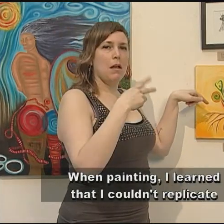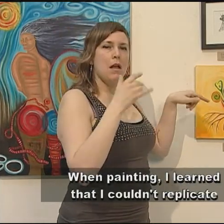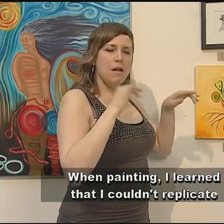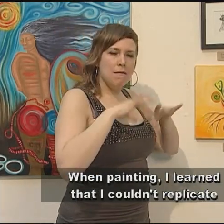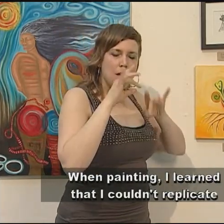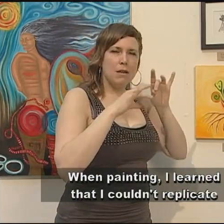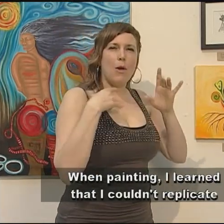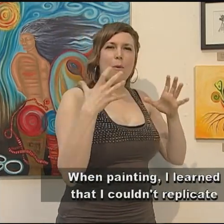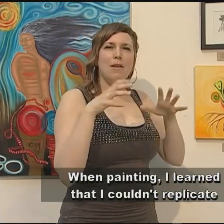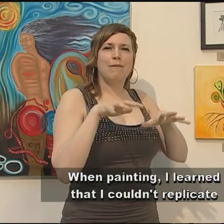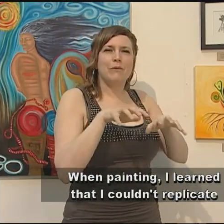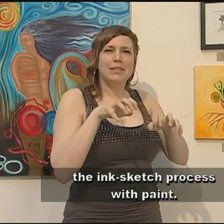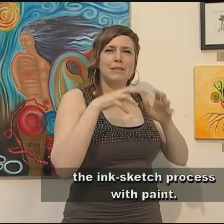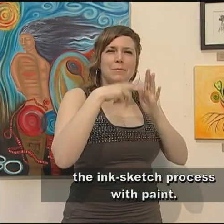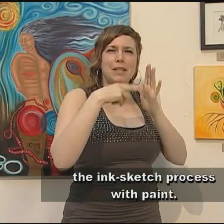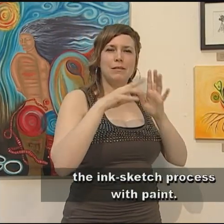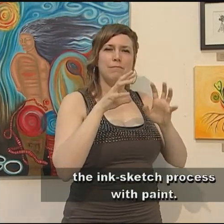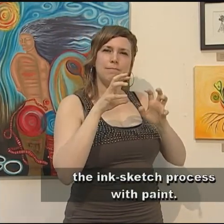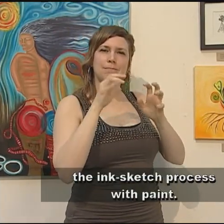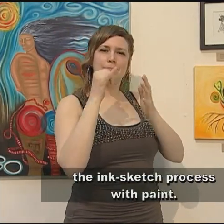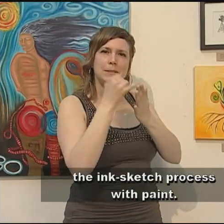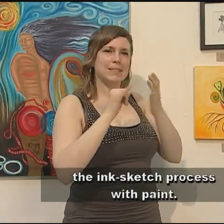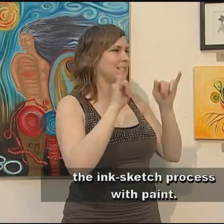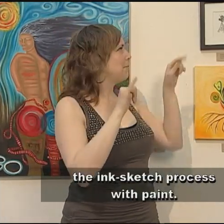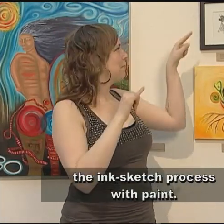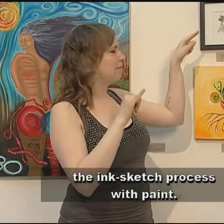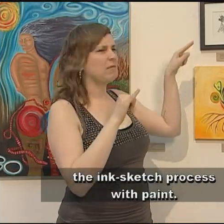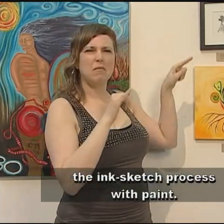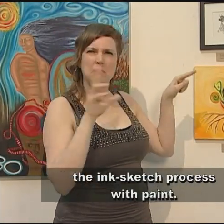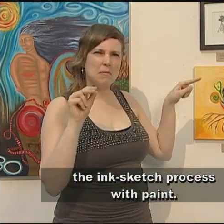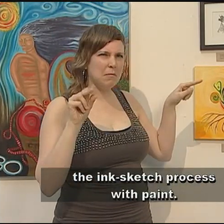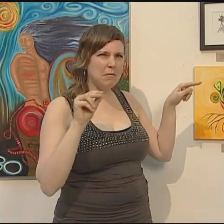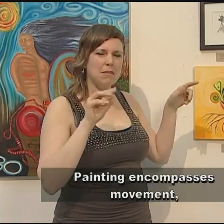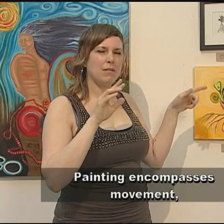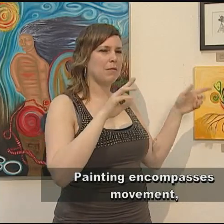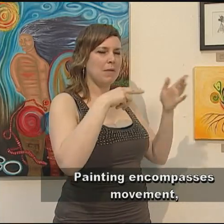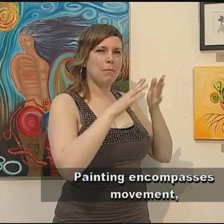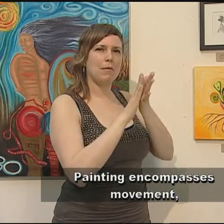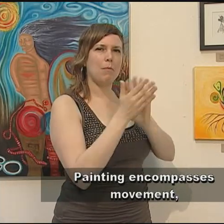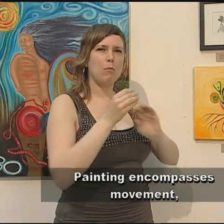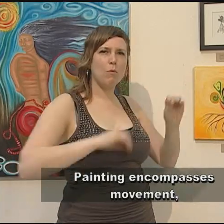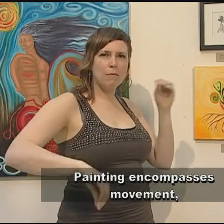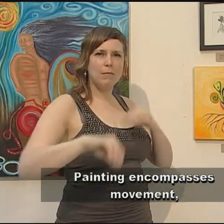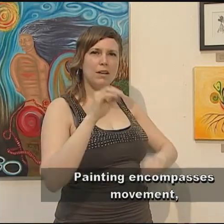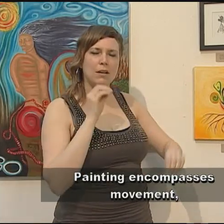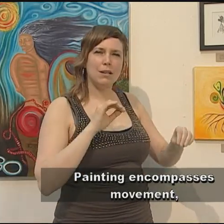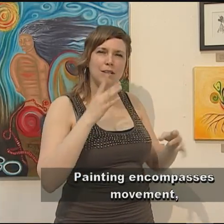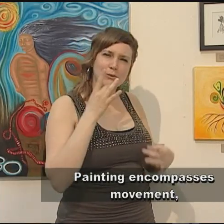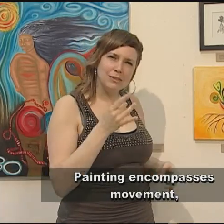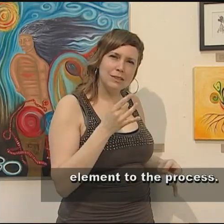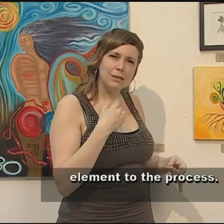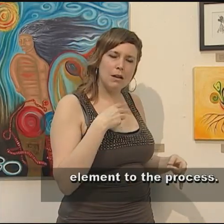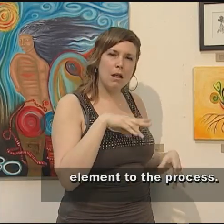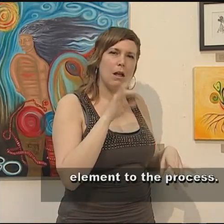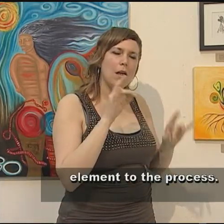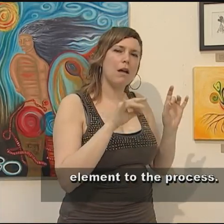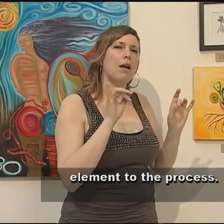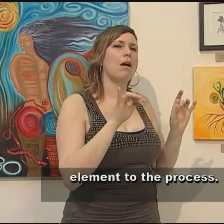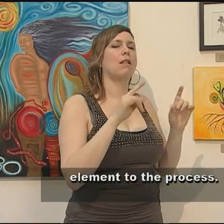painting, I learned that I couldn't replicate the ink sketch process with paint. Painting encompasses movement, which adds an interesting element to the